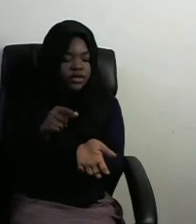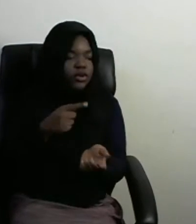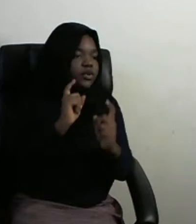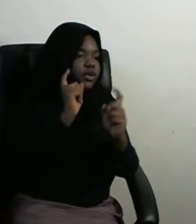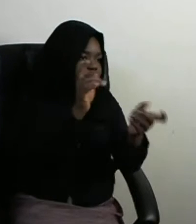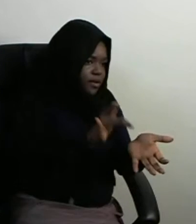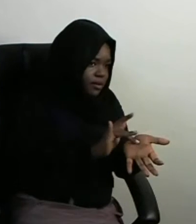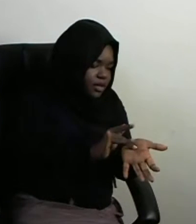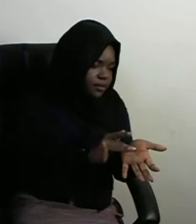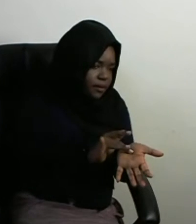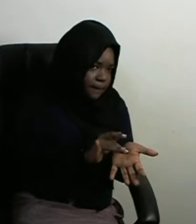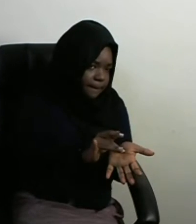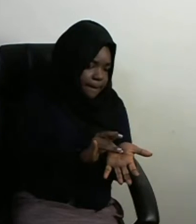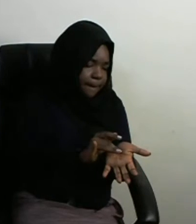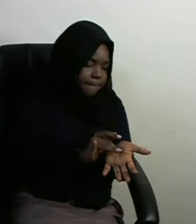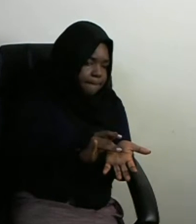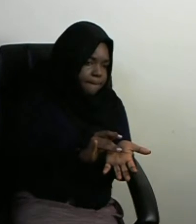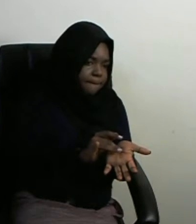gives you medication.